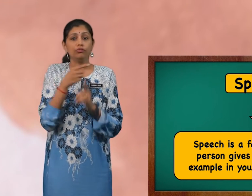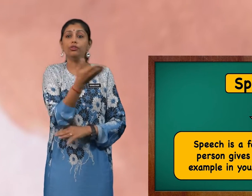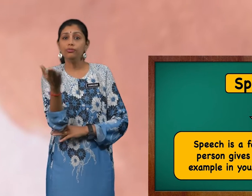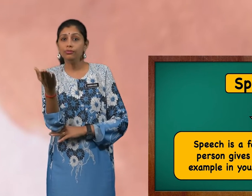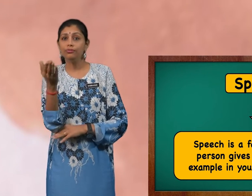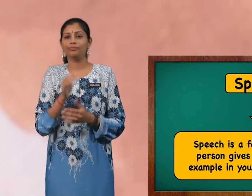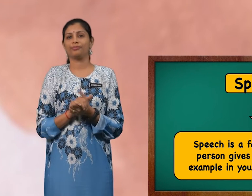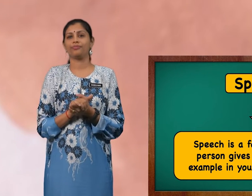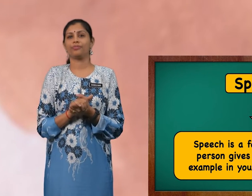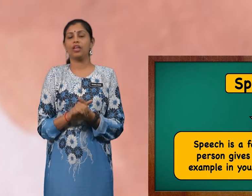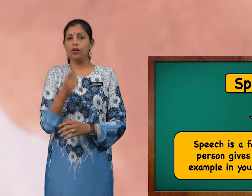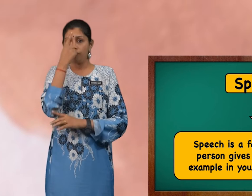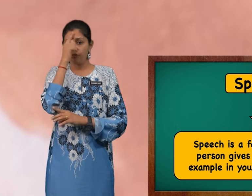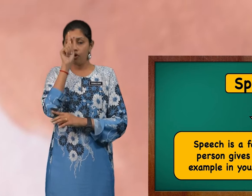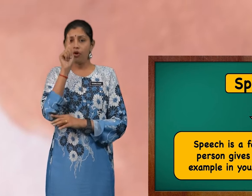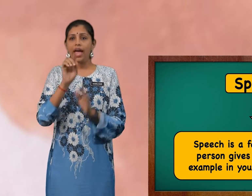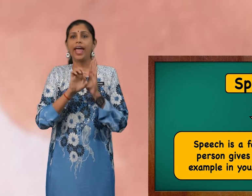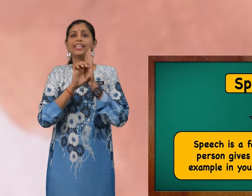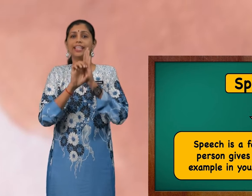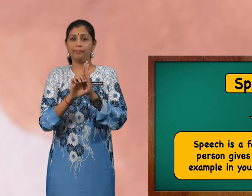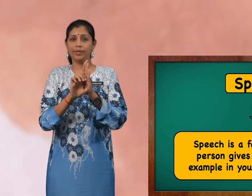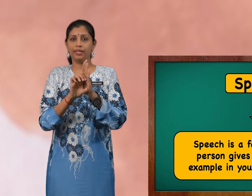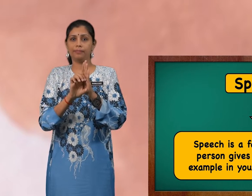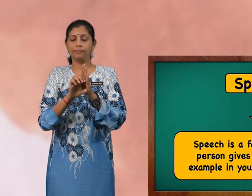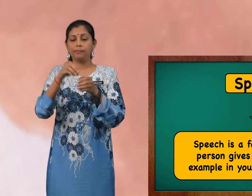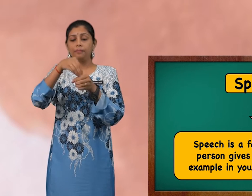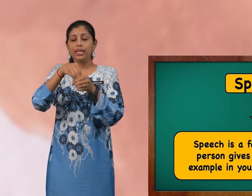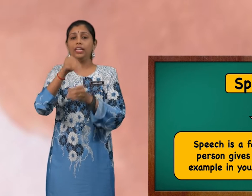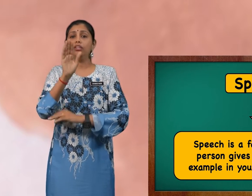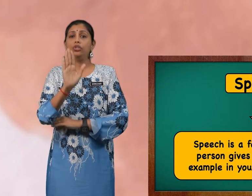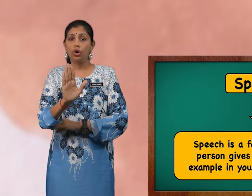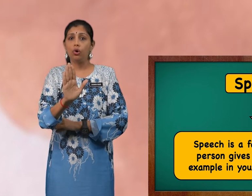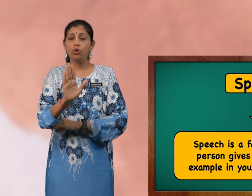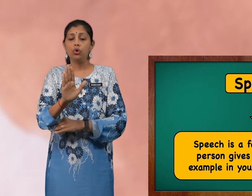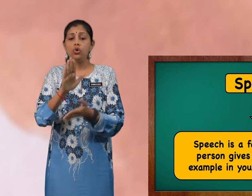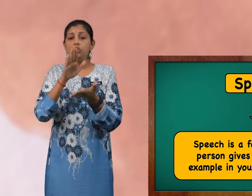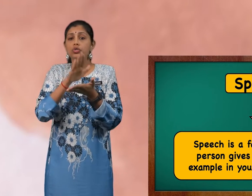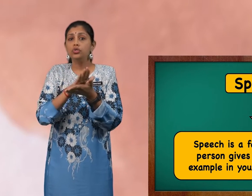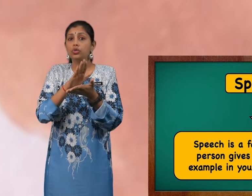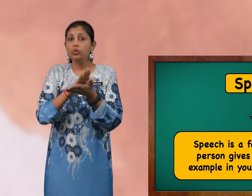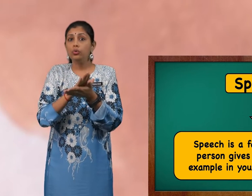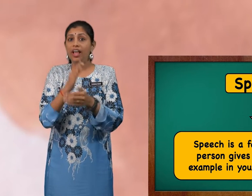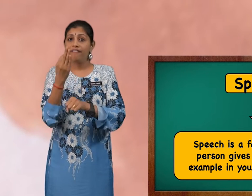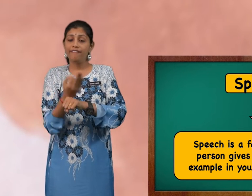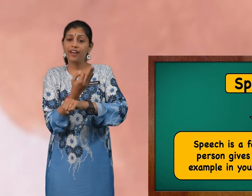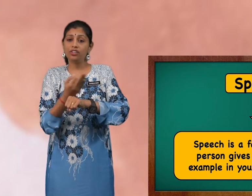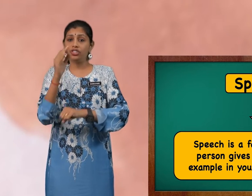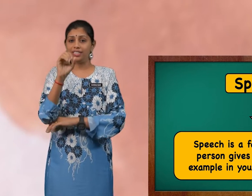you. For example, in your school functions,